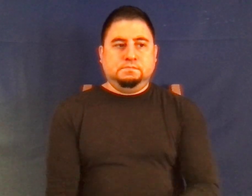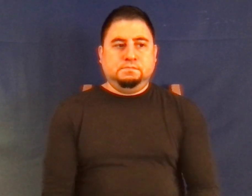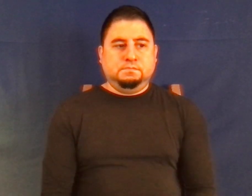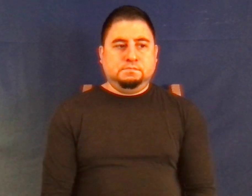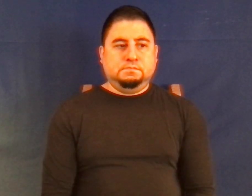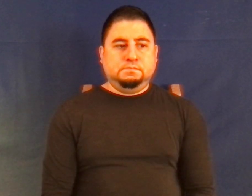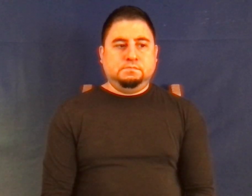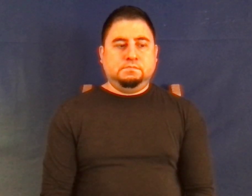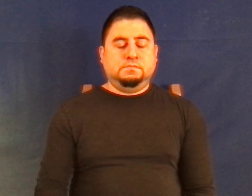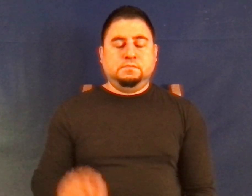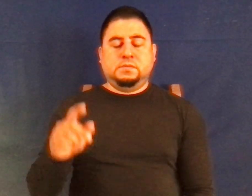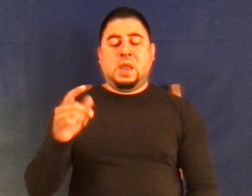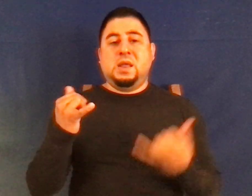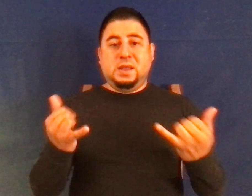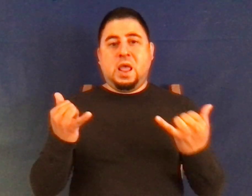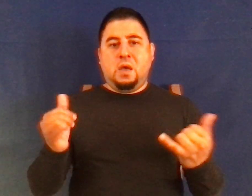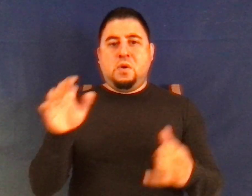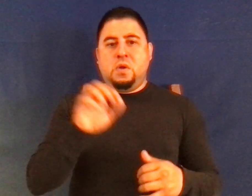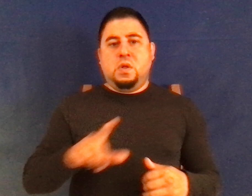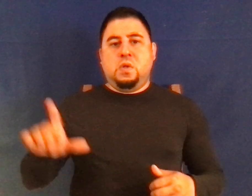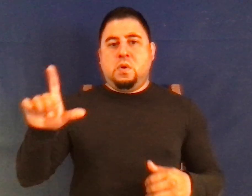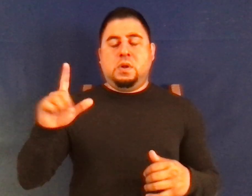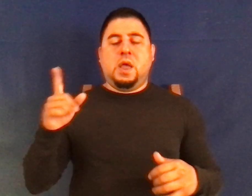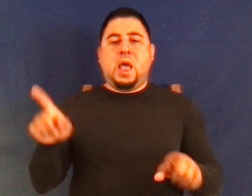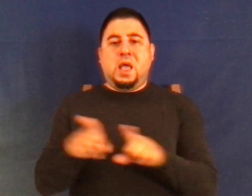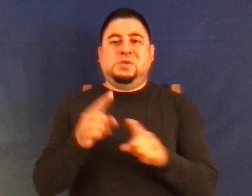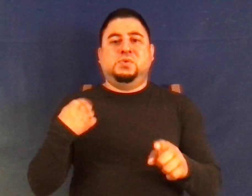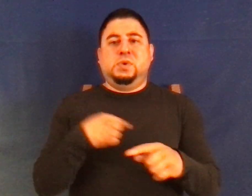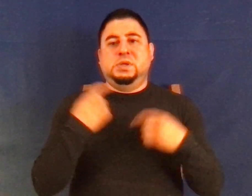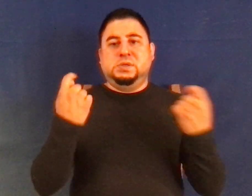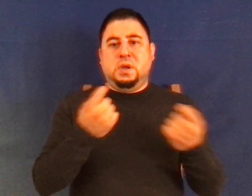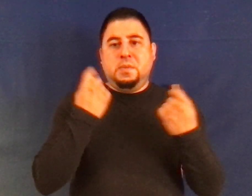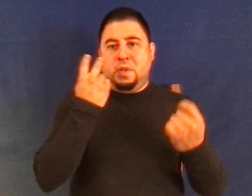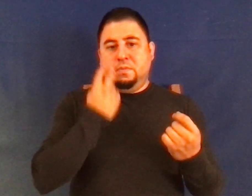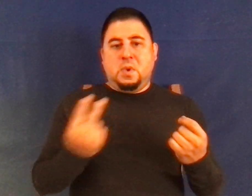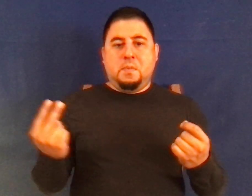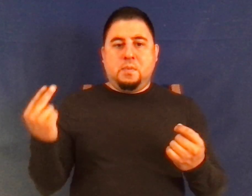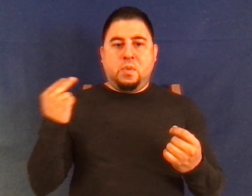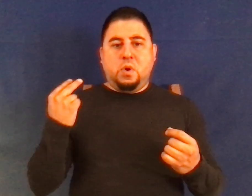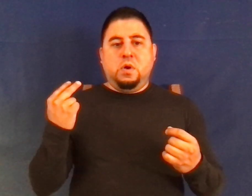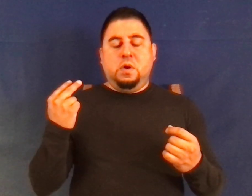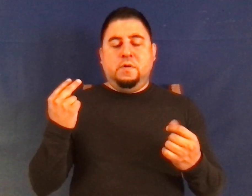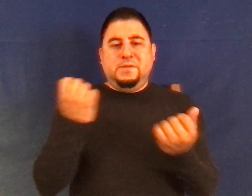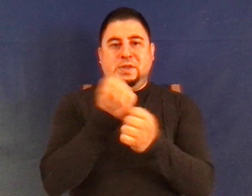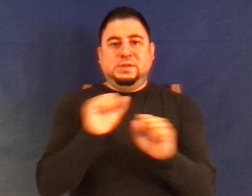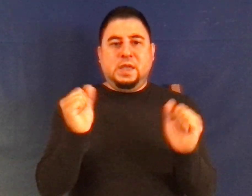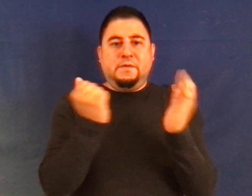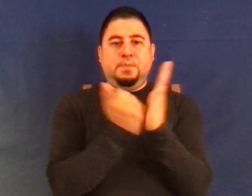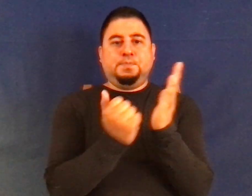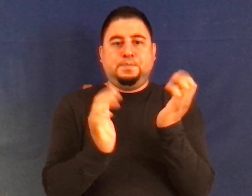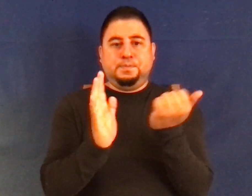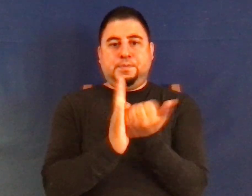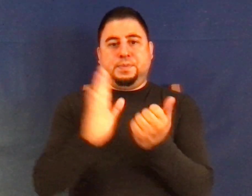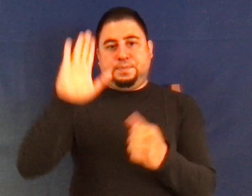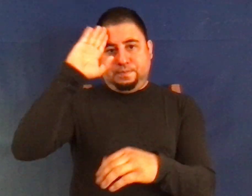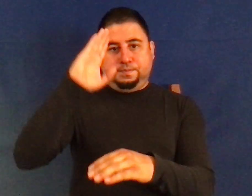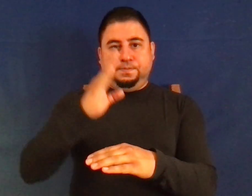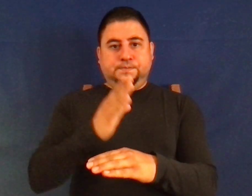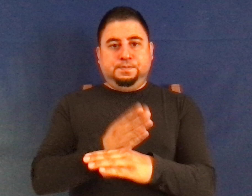again. Therefore, O Lord, as we celebrate this memorial of the saving passion of your Son,